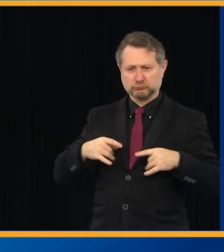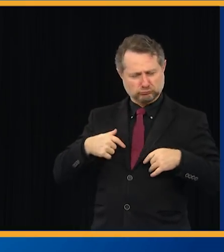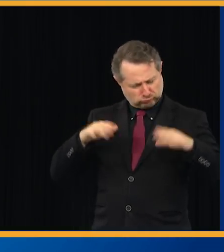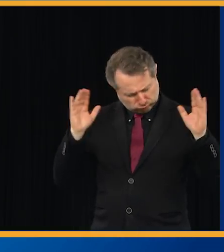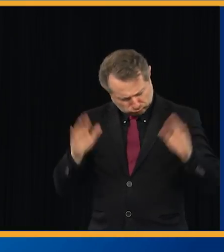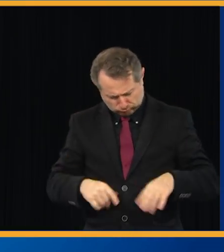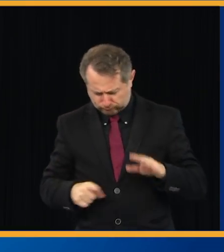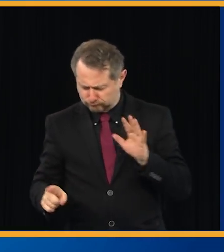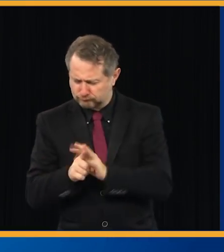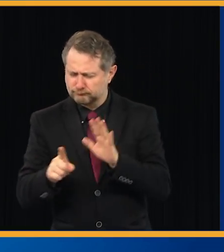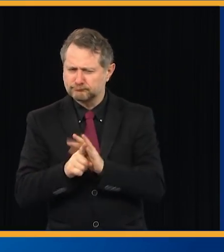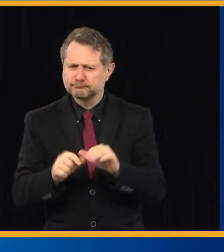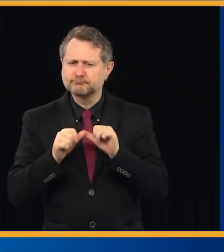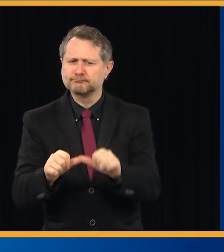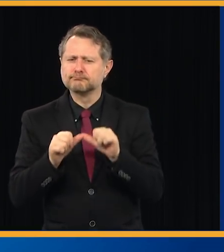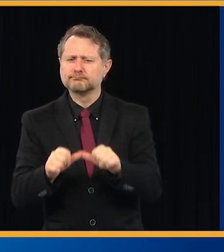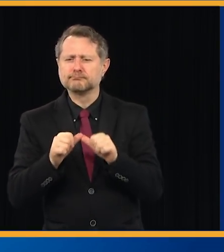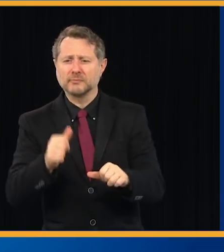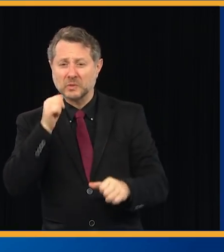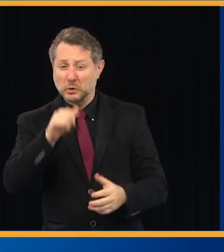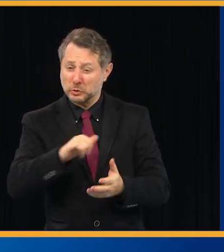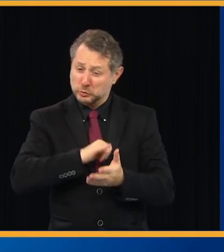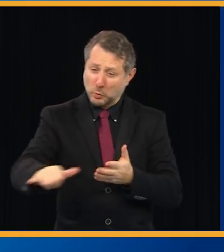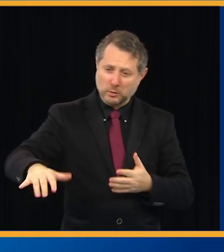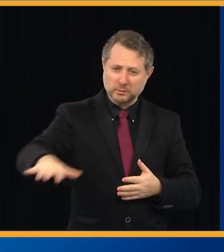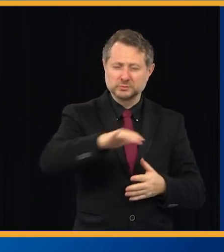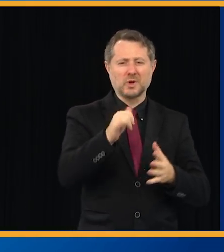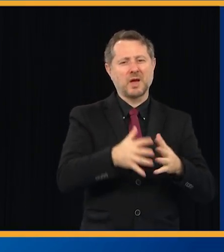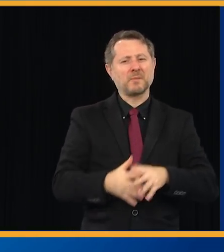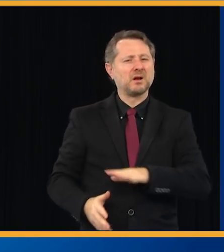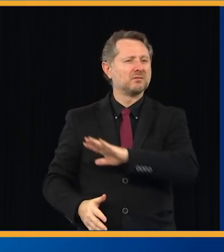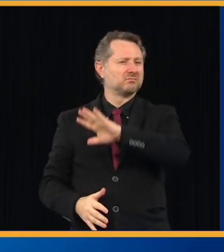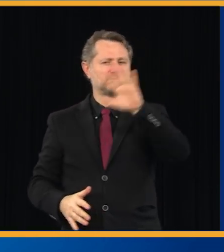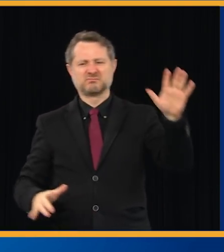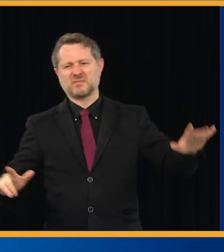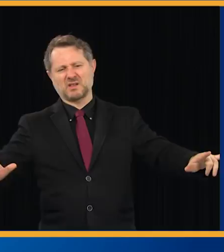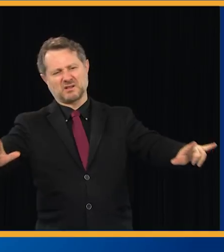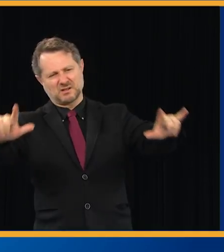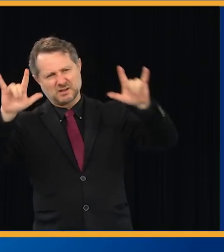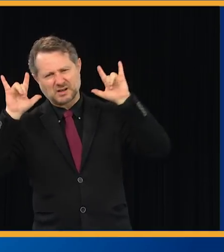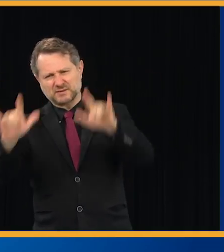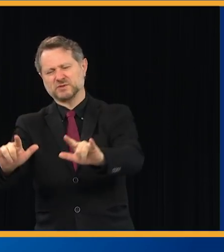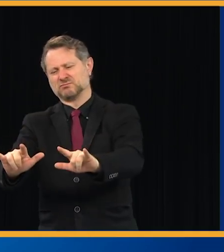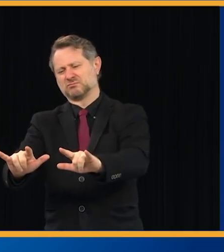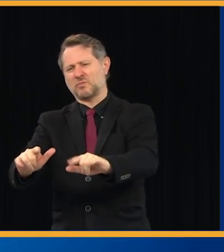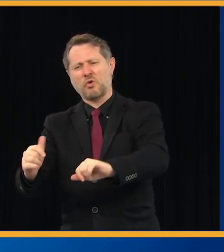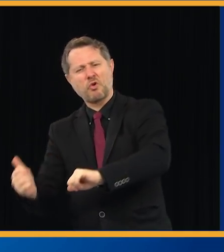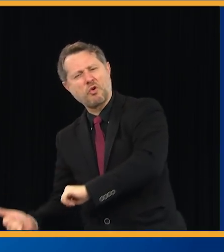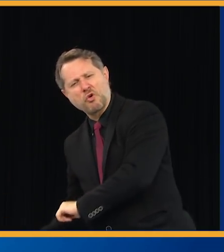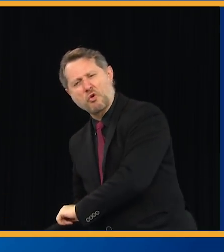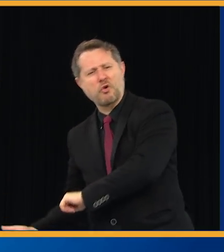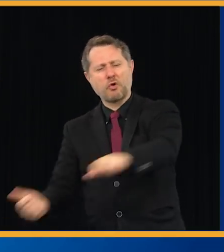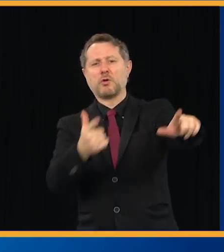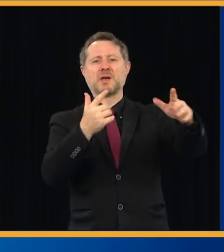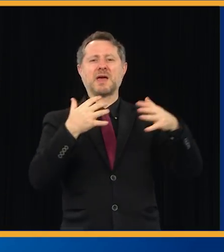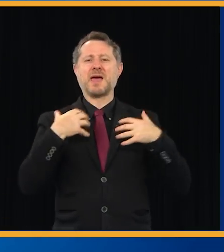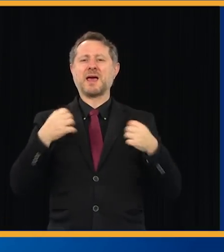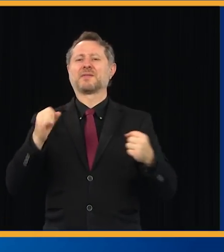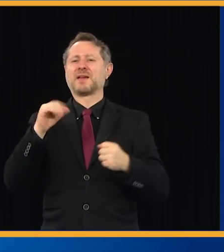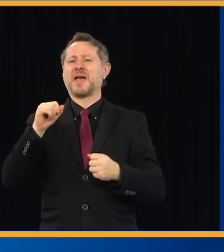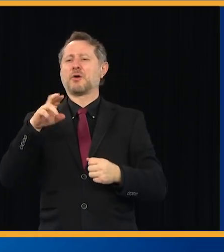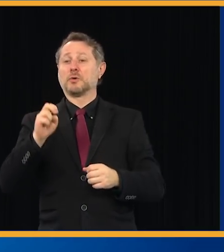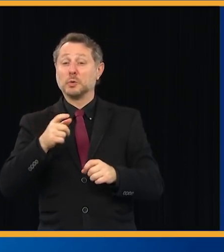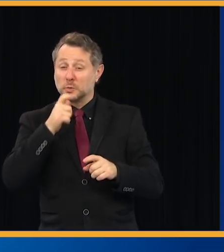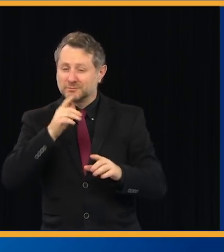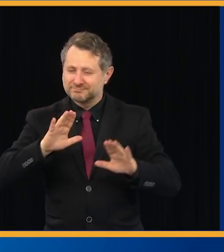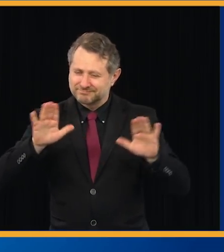York and the nation just loves all our healthcare workers, but our nurses especially have done a phenomenal job.